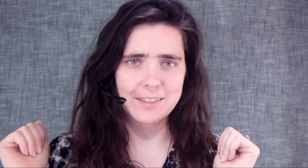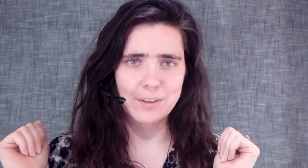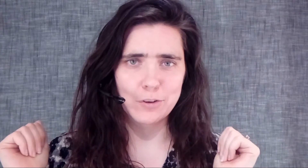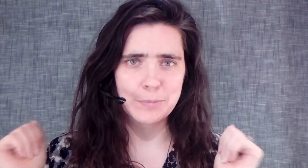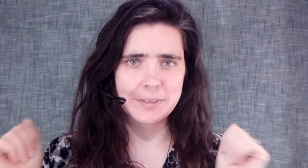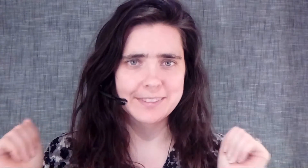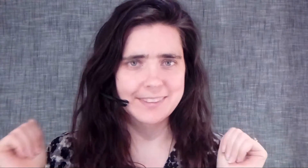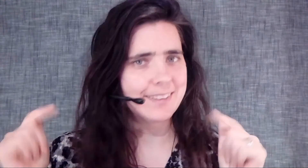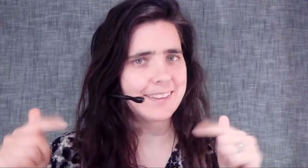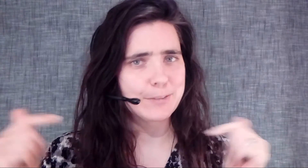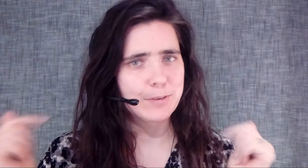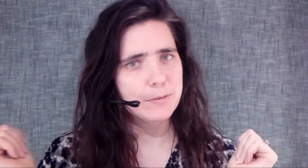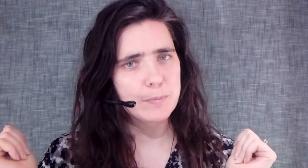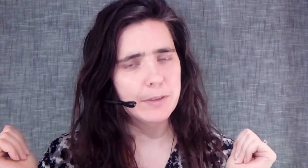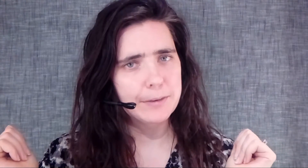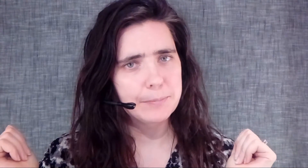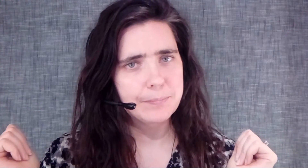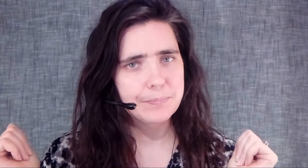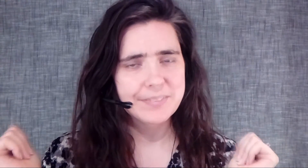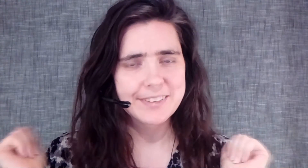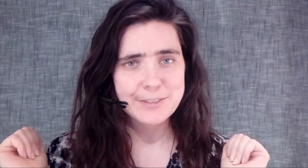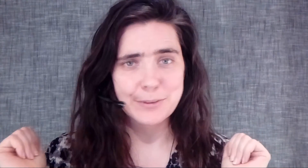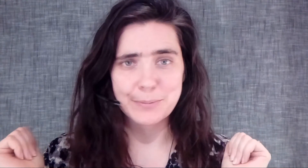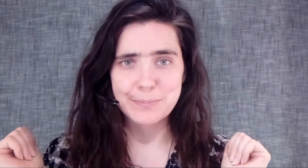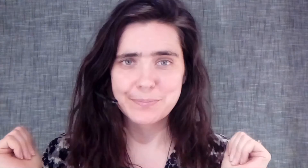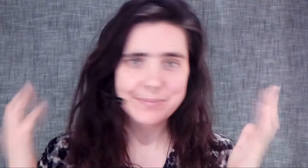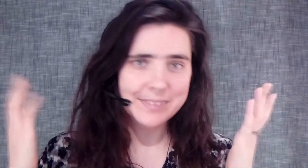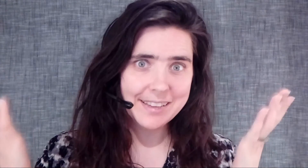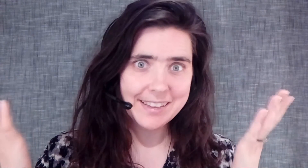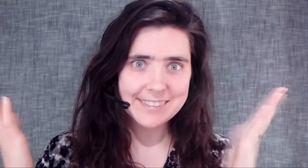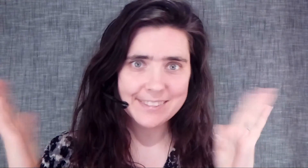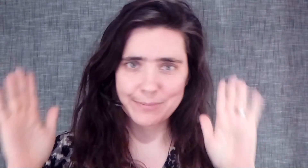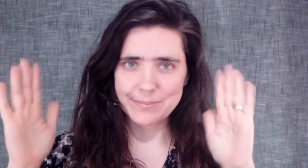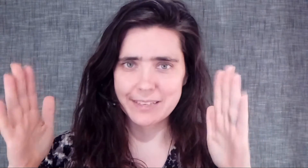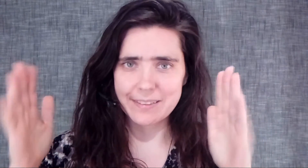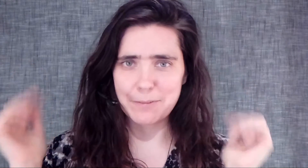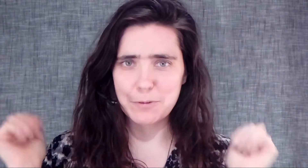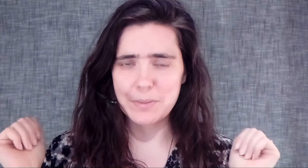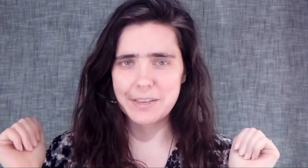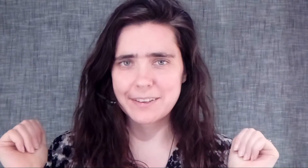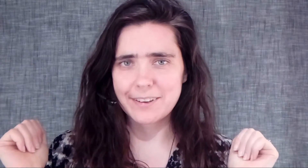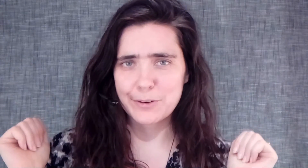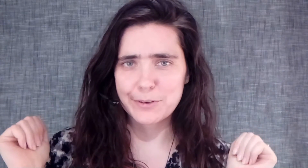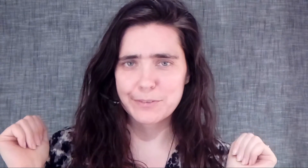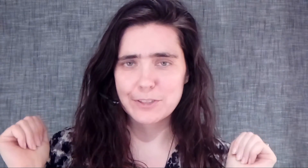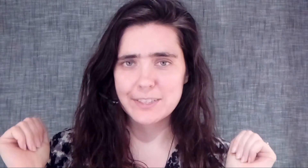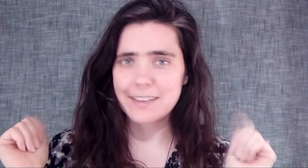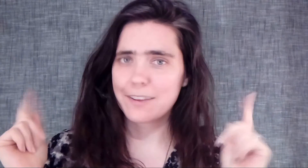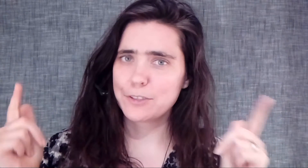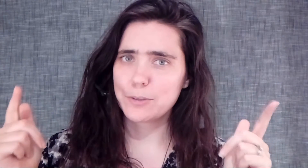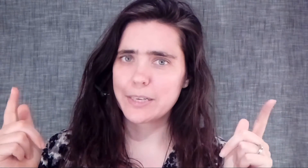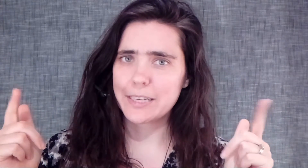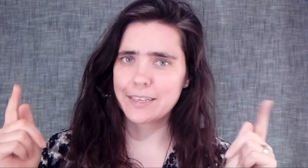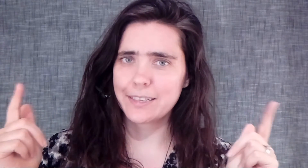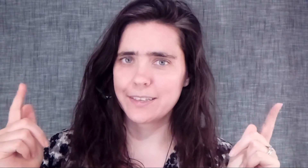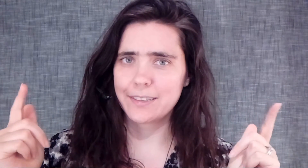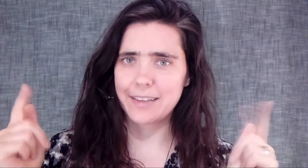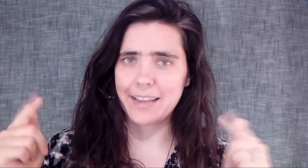the comment and that's what I would spell out. So yeah, that will be our first thing. I'll do it in